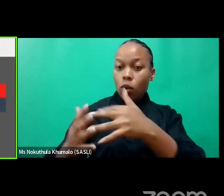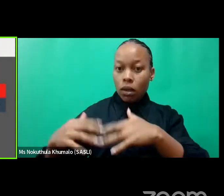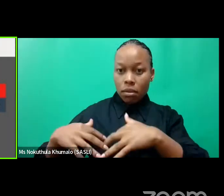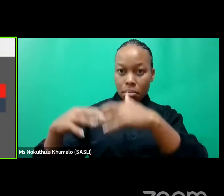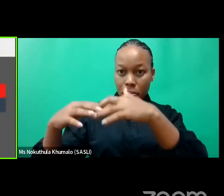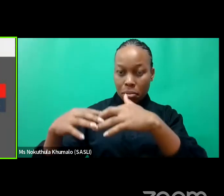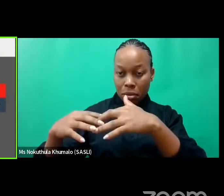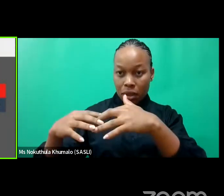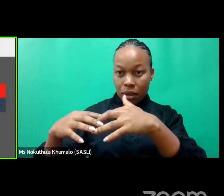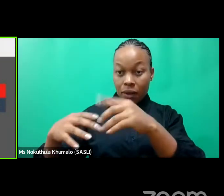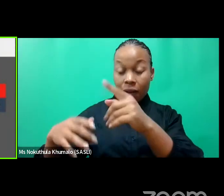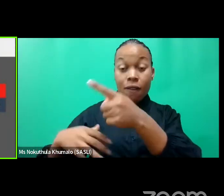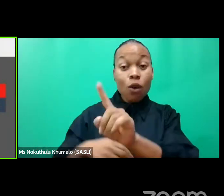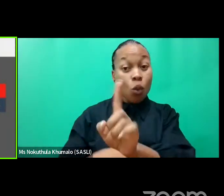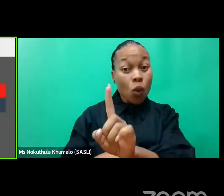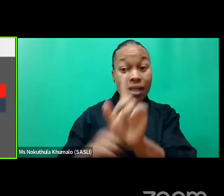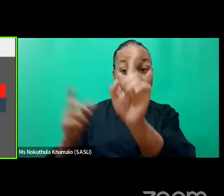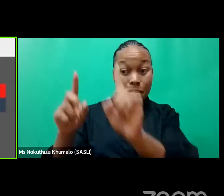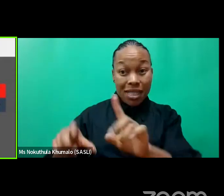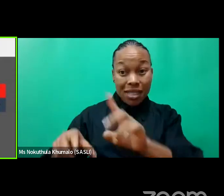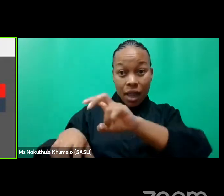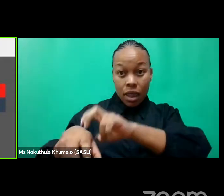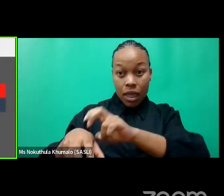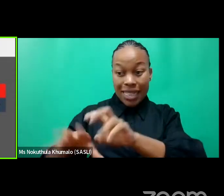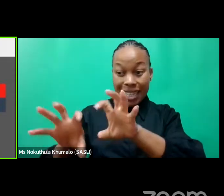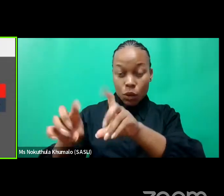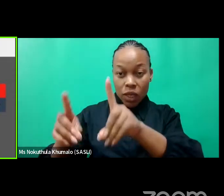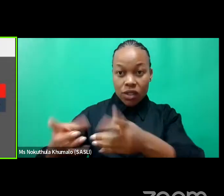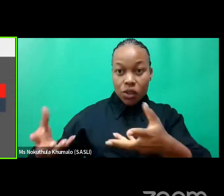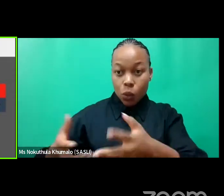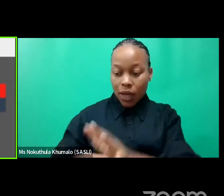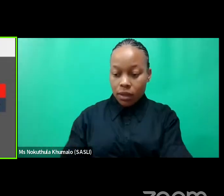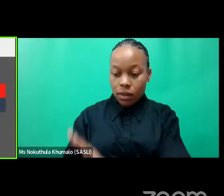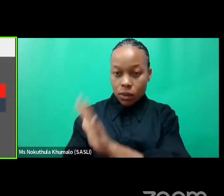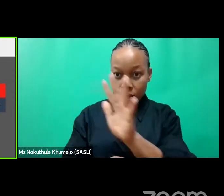the special needs education in South Africa.